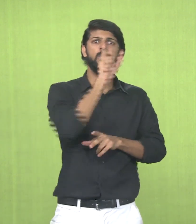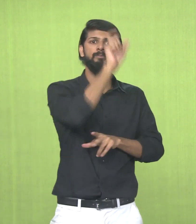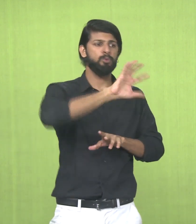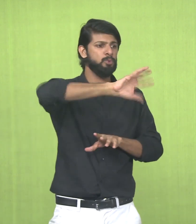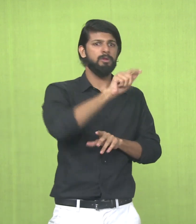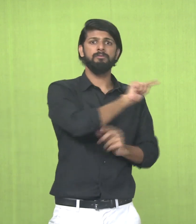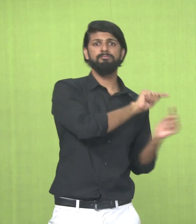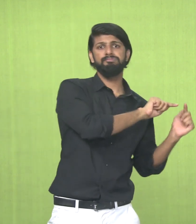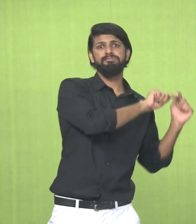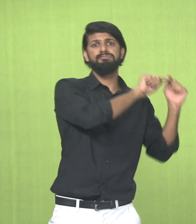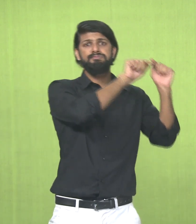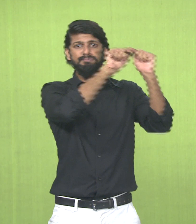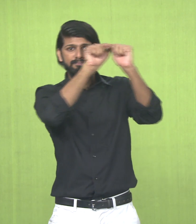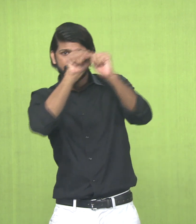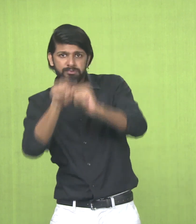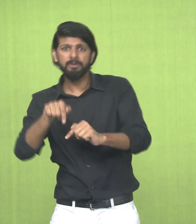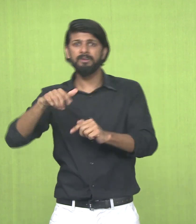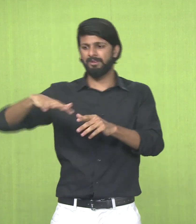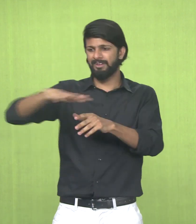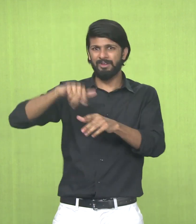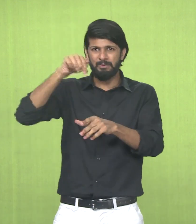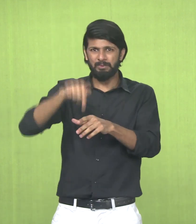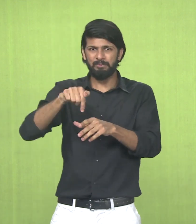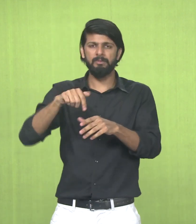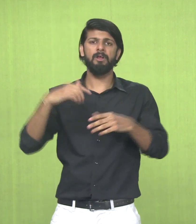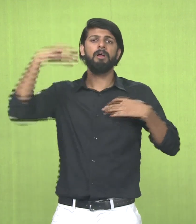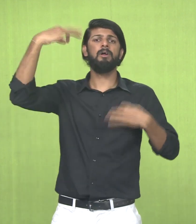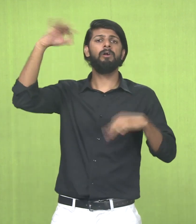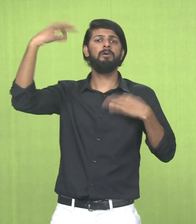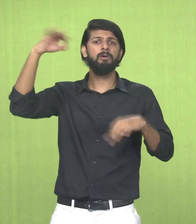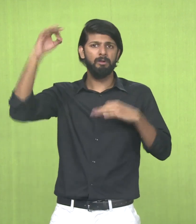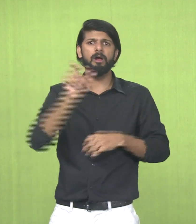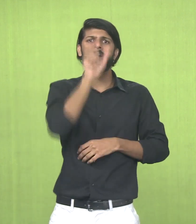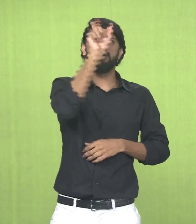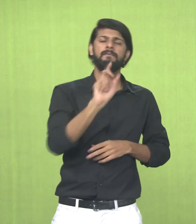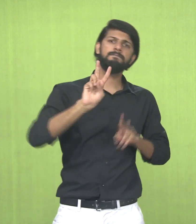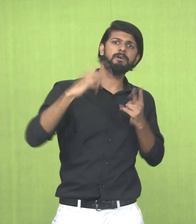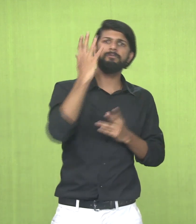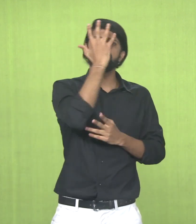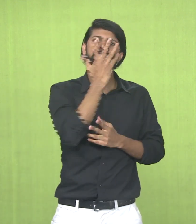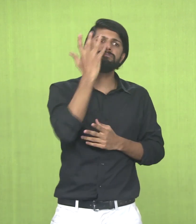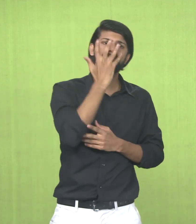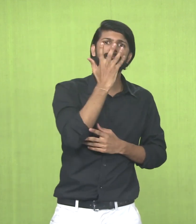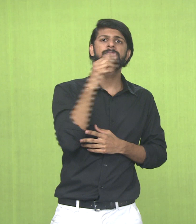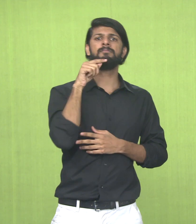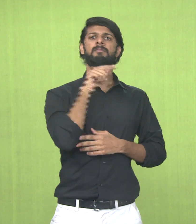Indian dancers, you can recognize them from the type of clothes, but there are some figures which are dressed